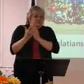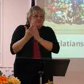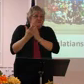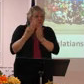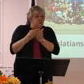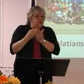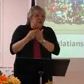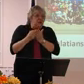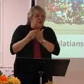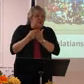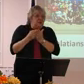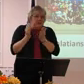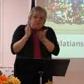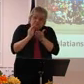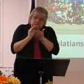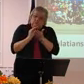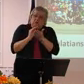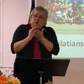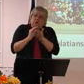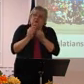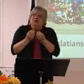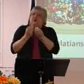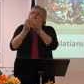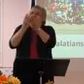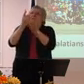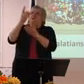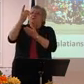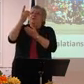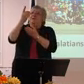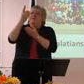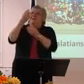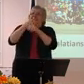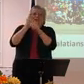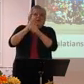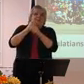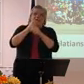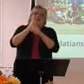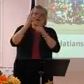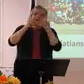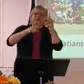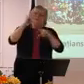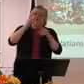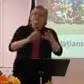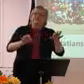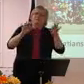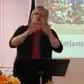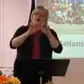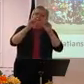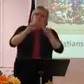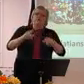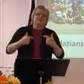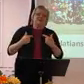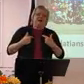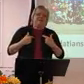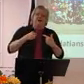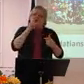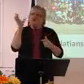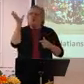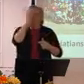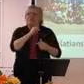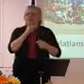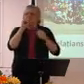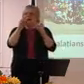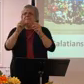or money. And God can take that and make a difference in someone's life. Don't miss